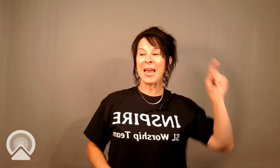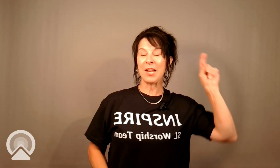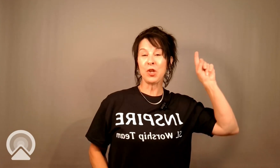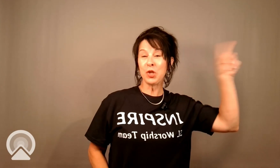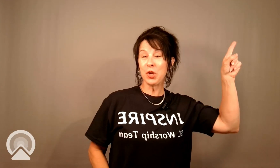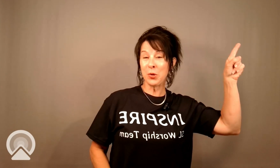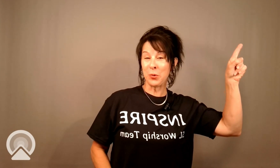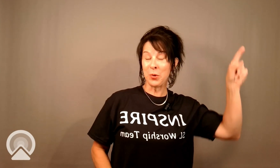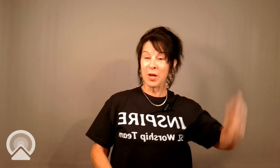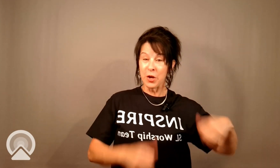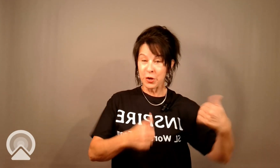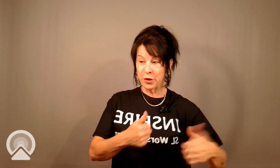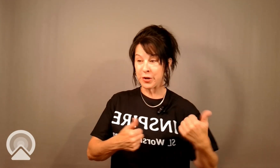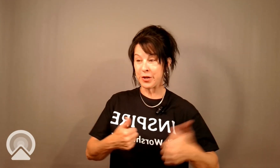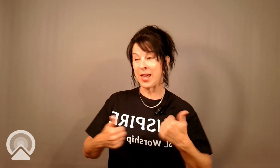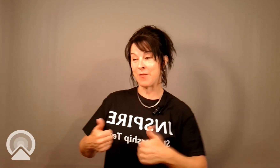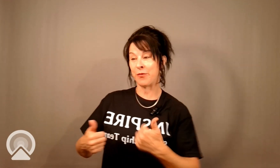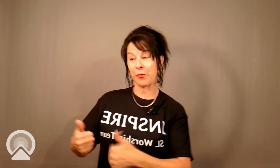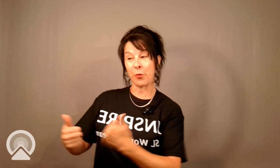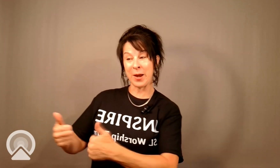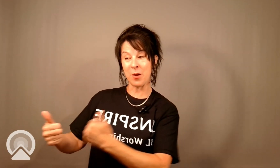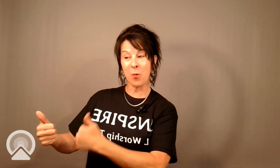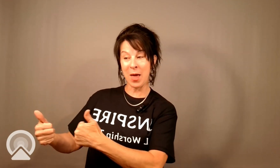And you could have ran away,